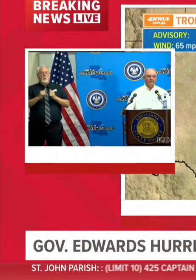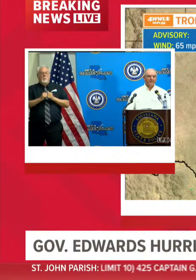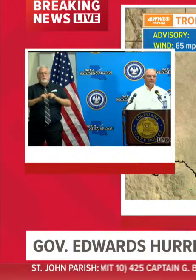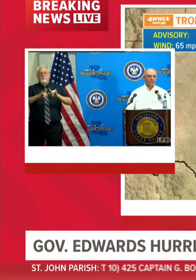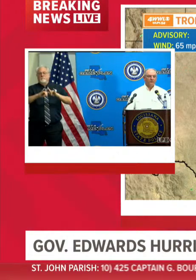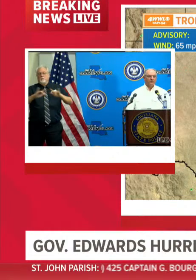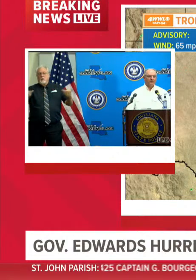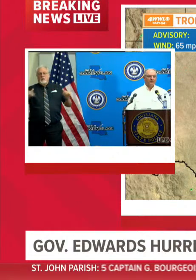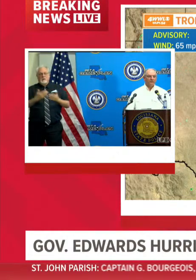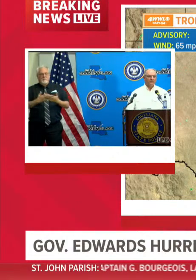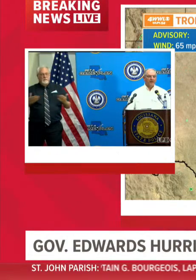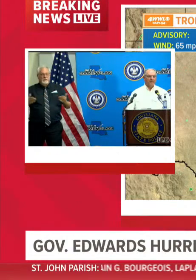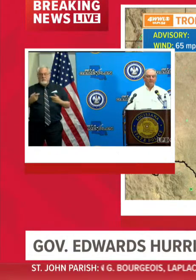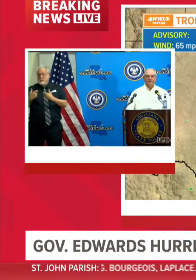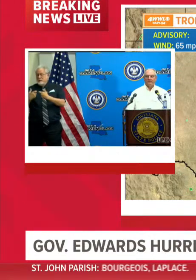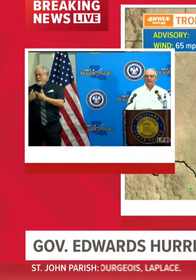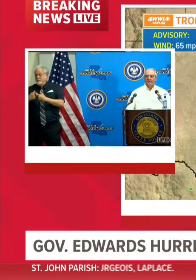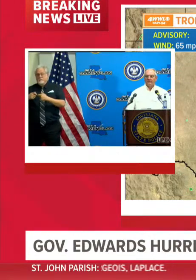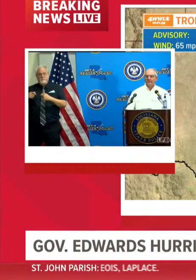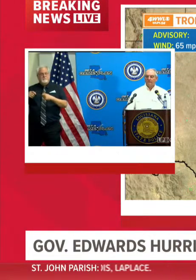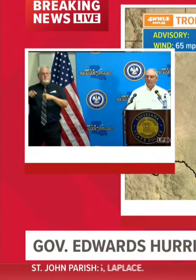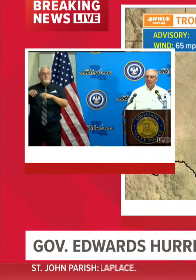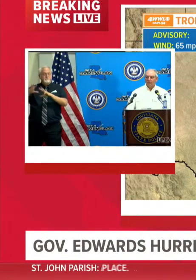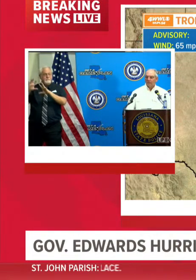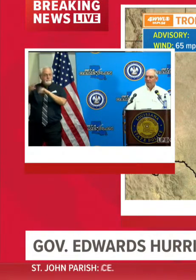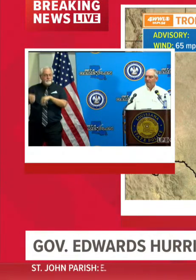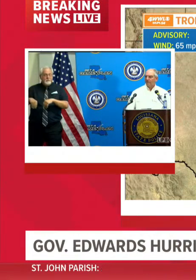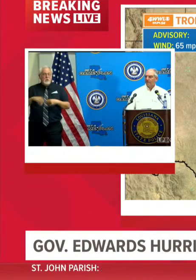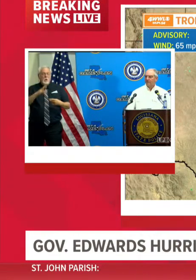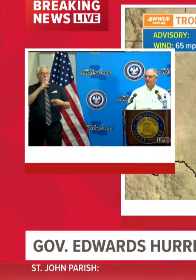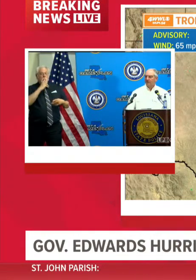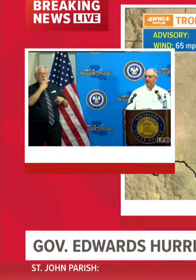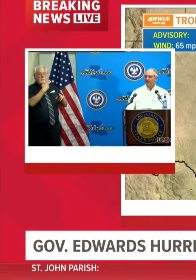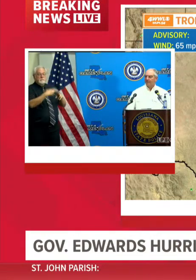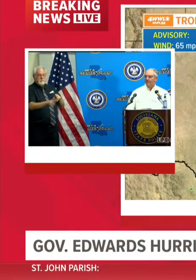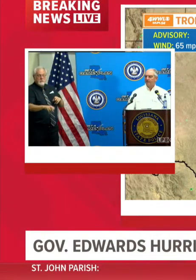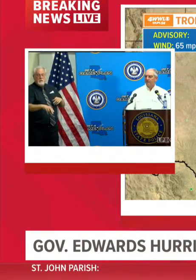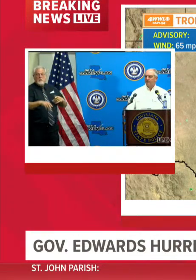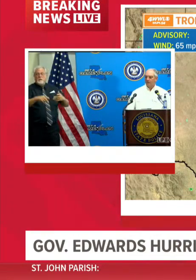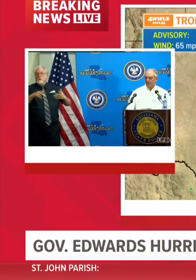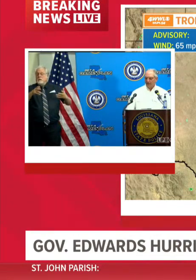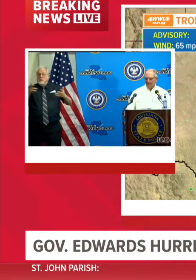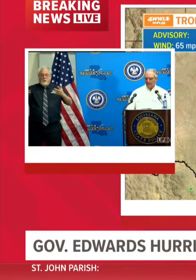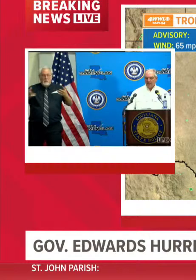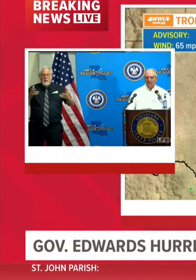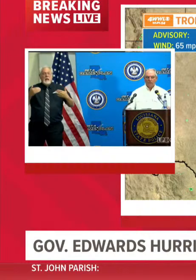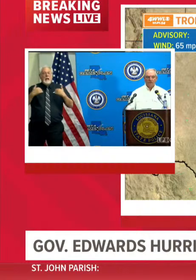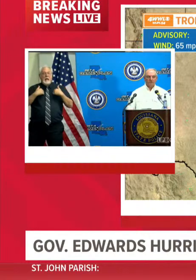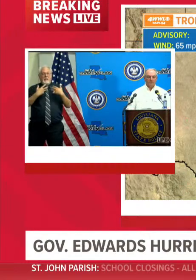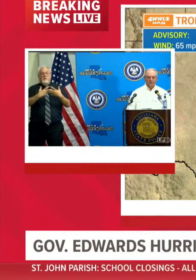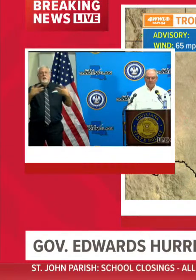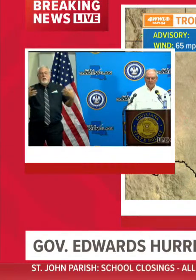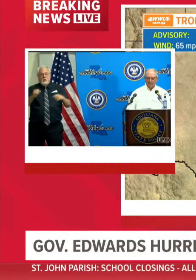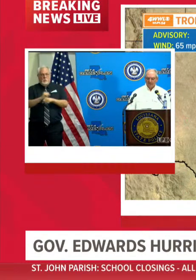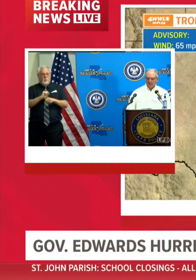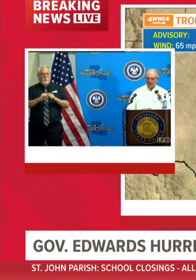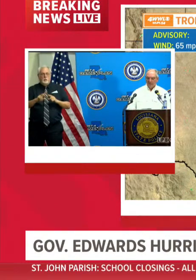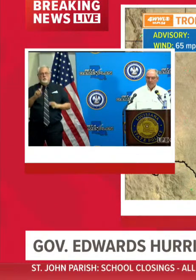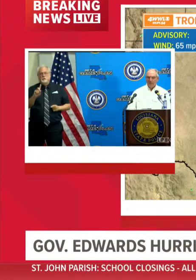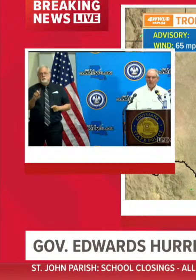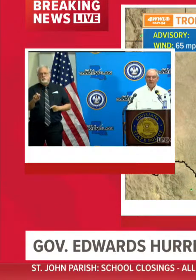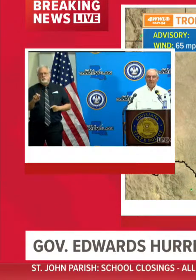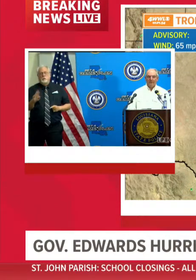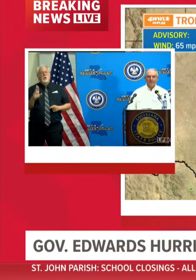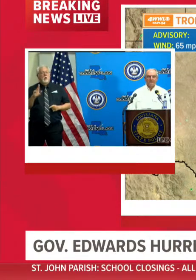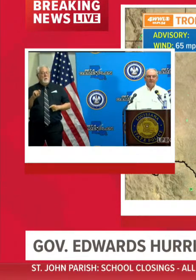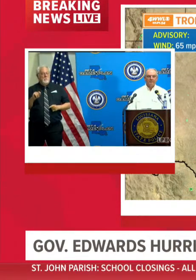variety of things, whether it's electrical power, water service, you name it. And so we have a lot of work to do,